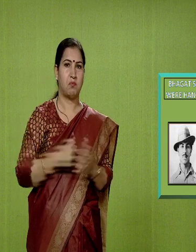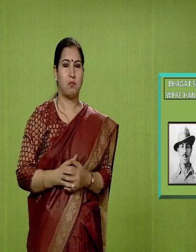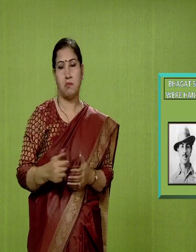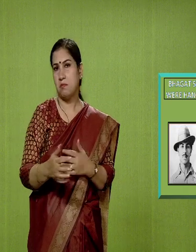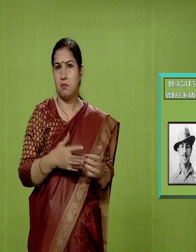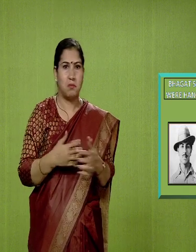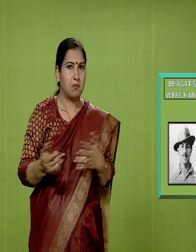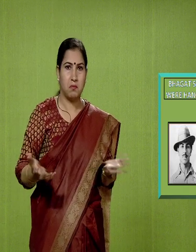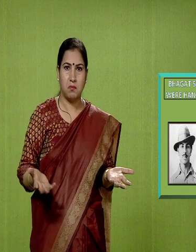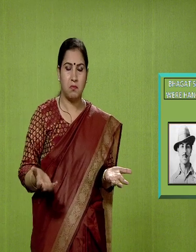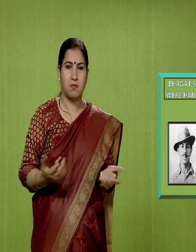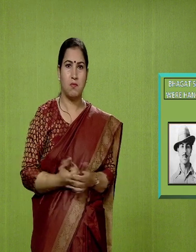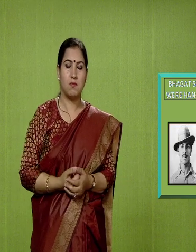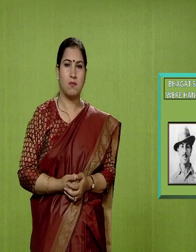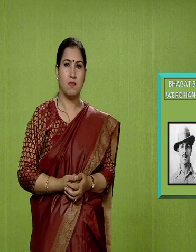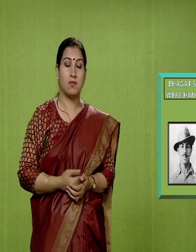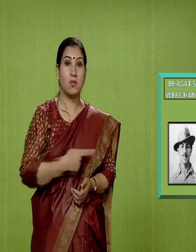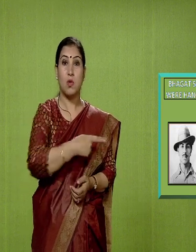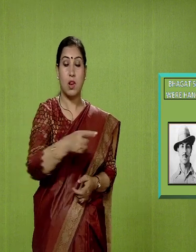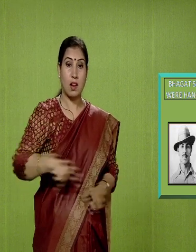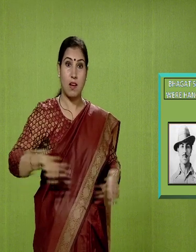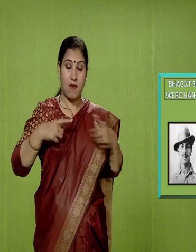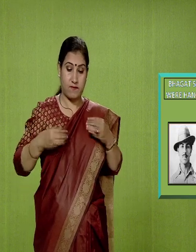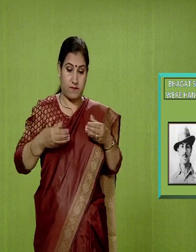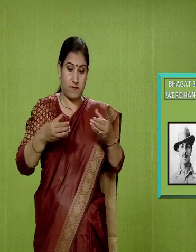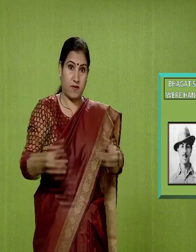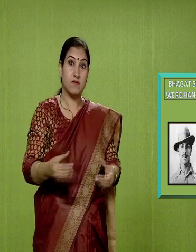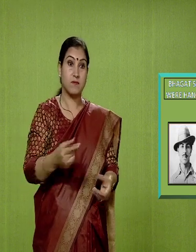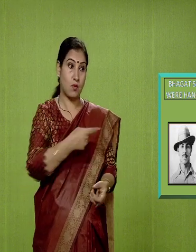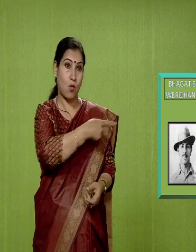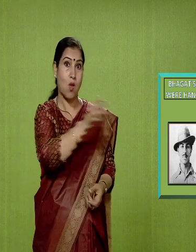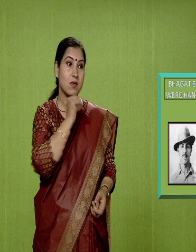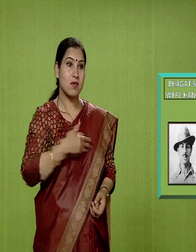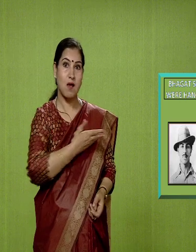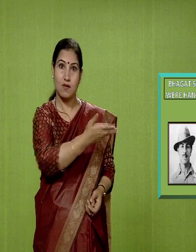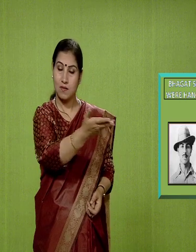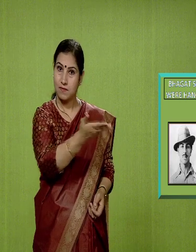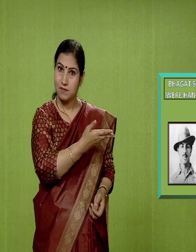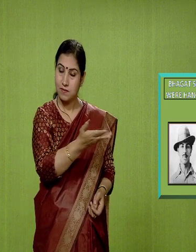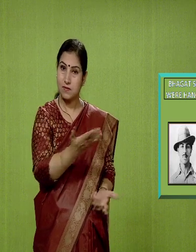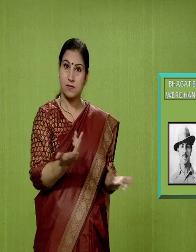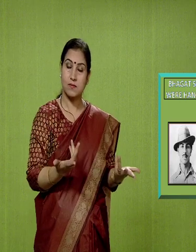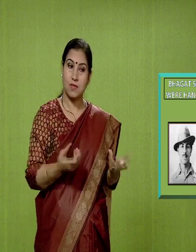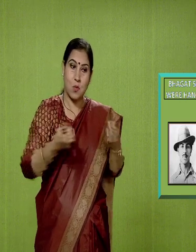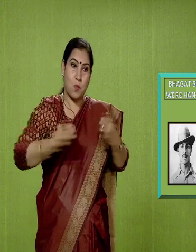However, the sacrifice of these brave young men did not go waste,